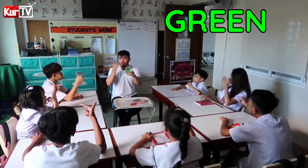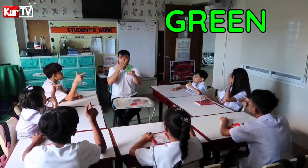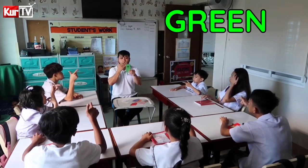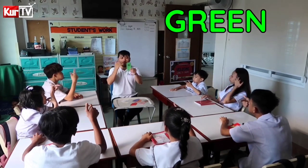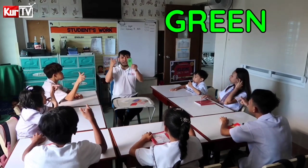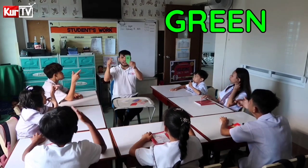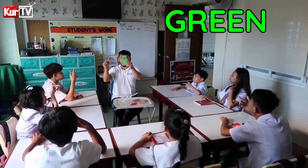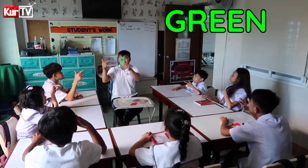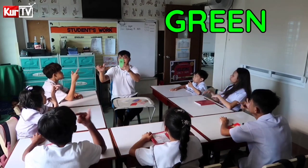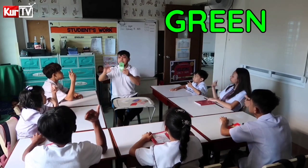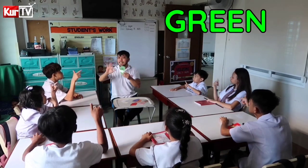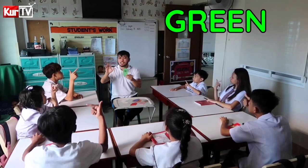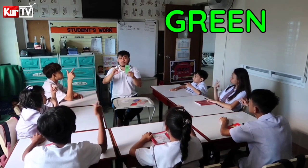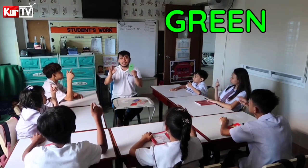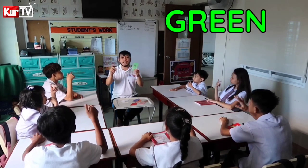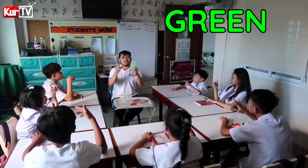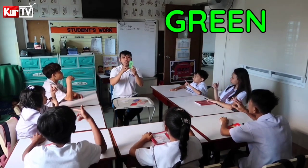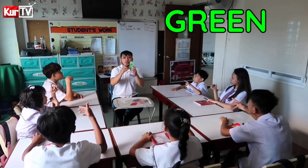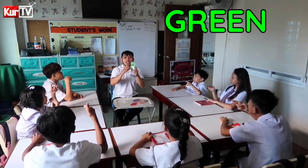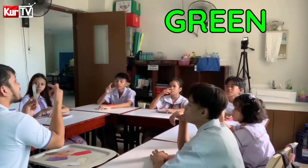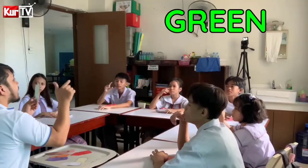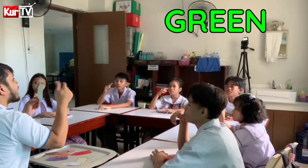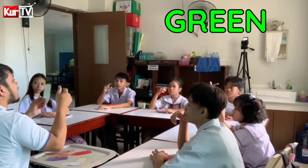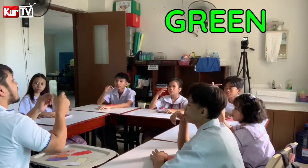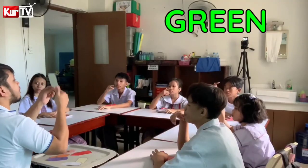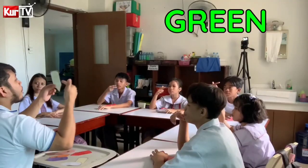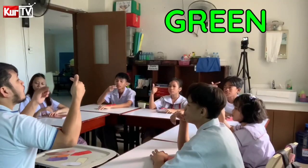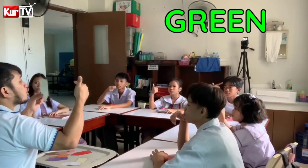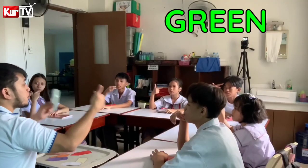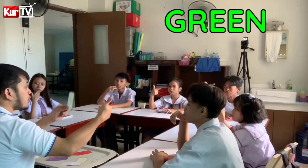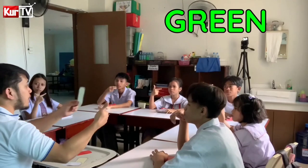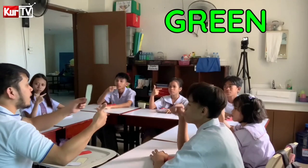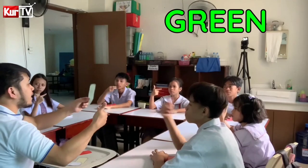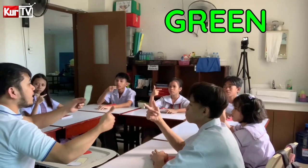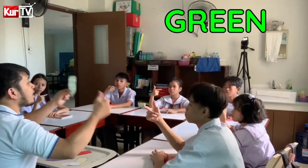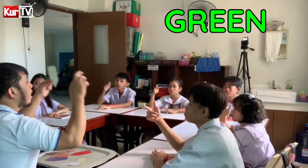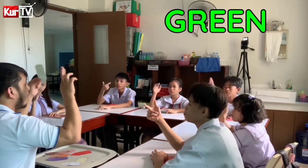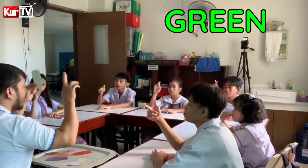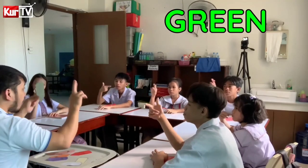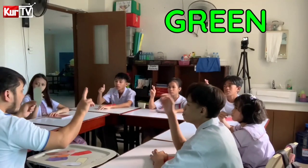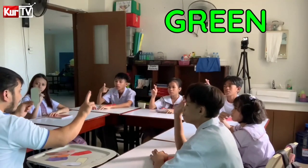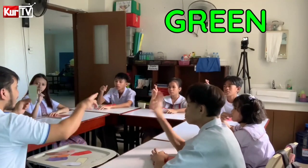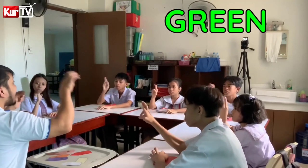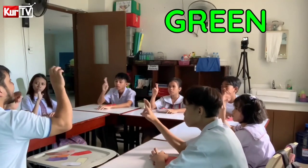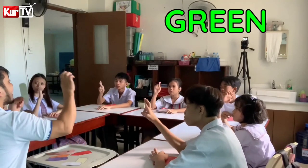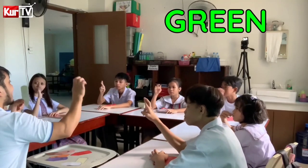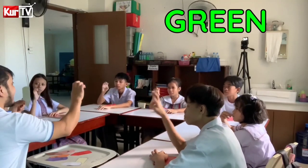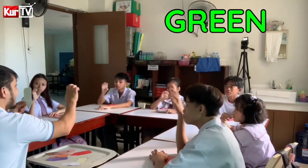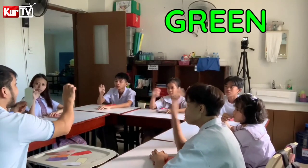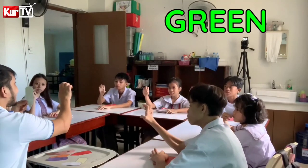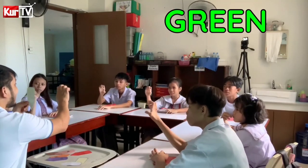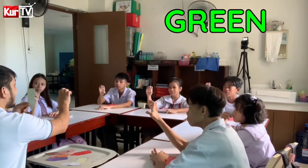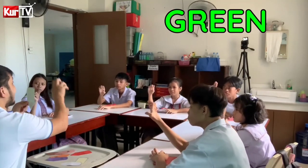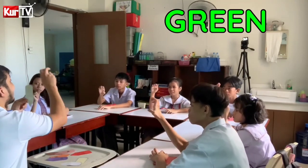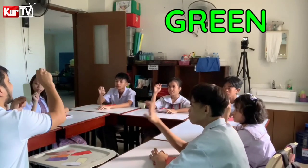Color green. Let's spell the word green. G, R, E, E,